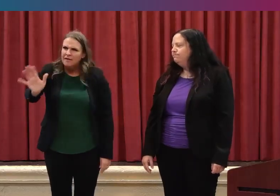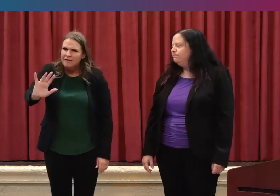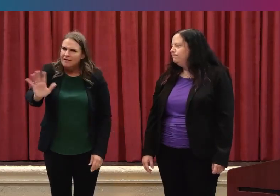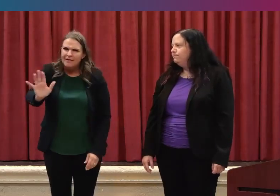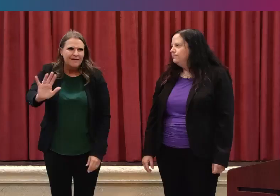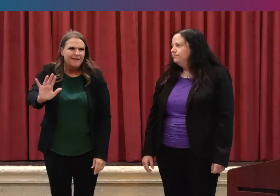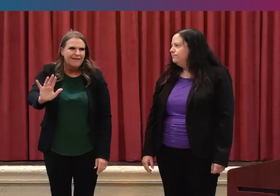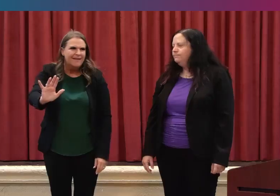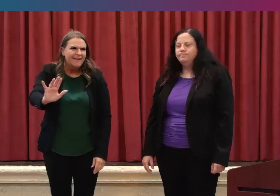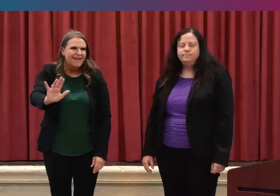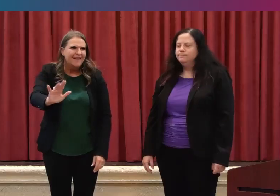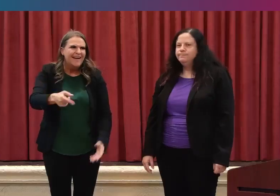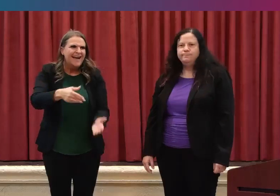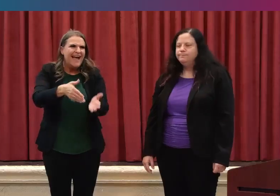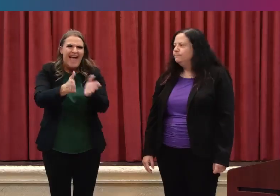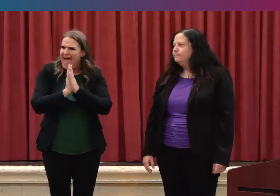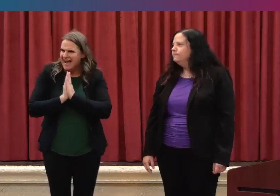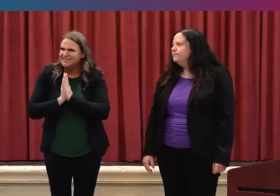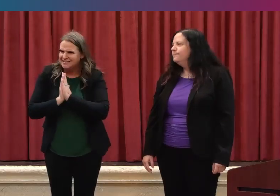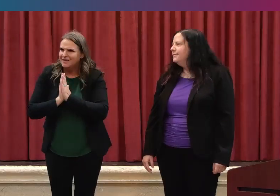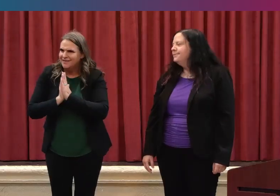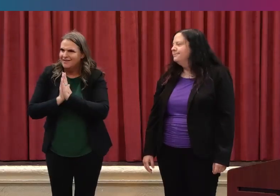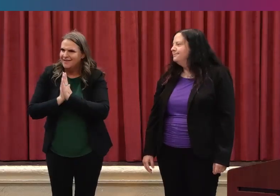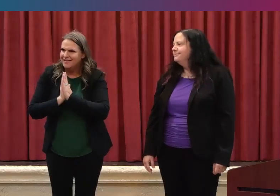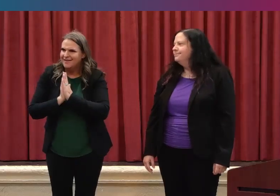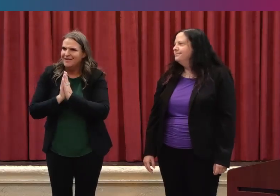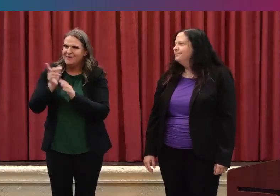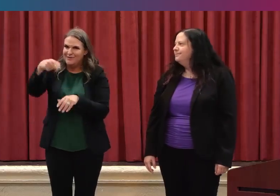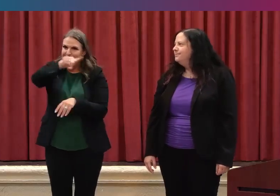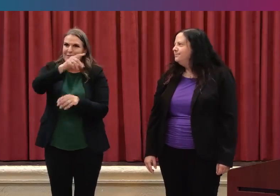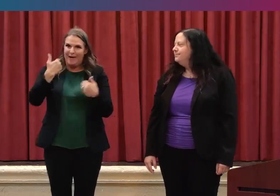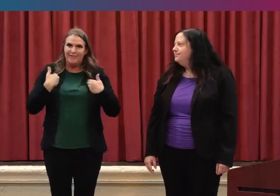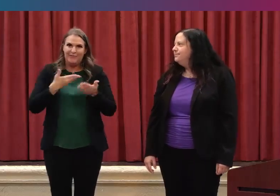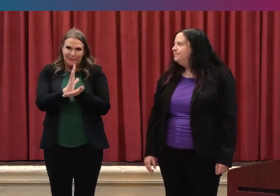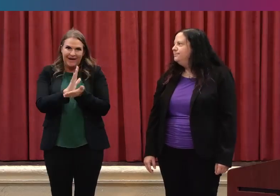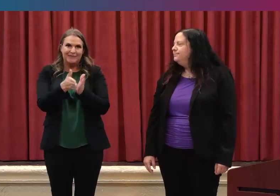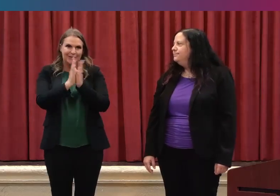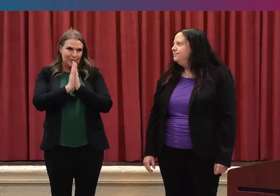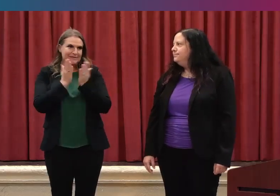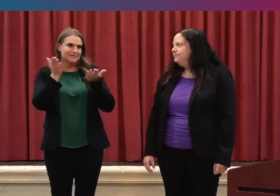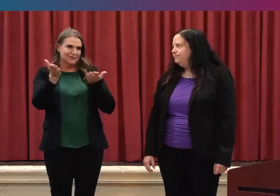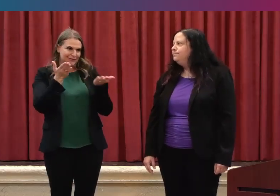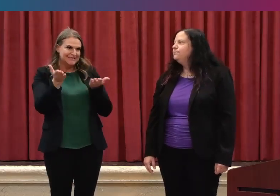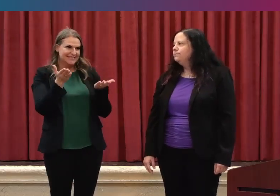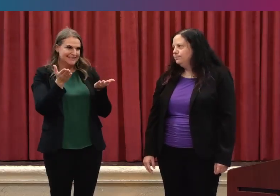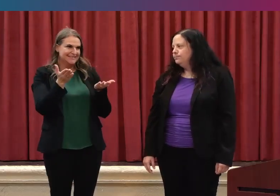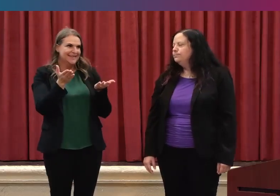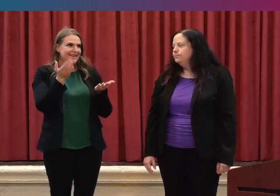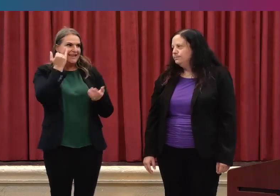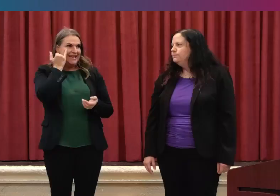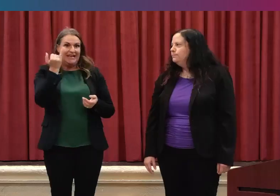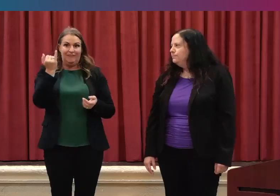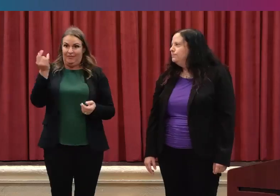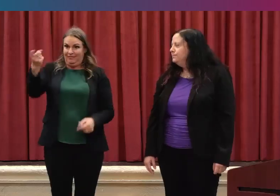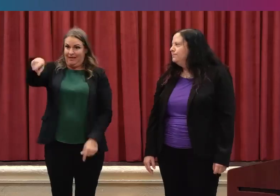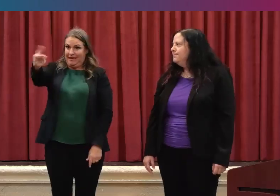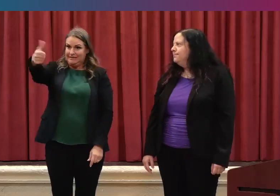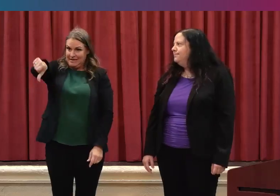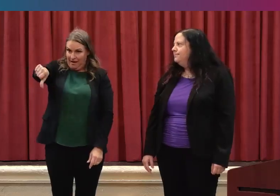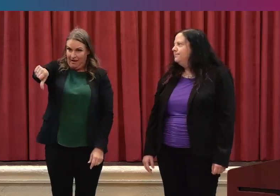Doesn't I mean know what you you- can't pay for parts of the services there. You can ask. You have the right to ask no matter what for those services. If